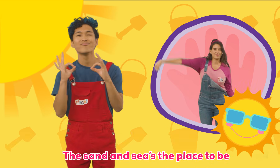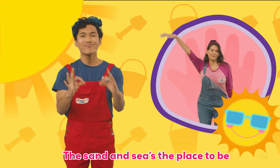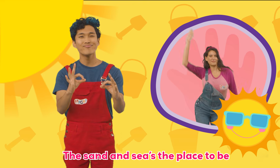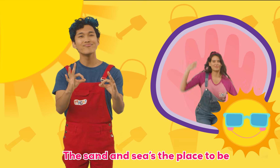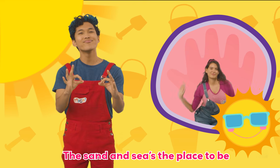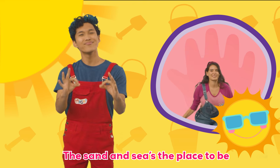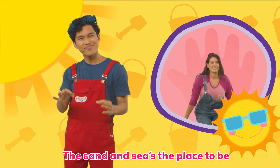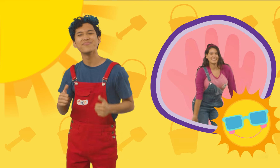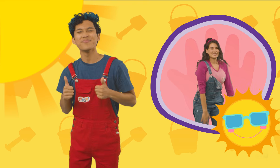be.